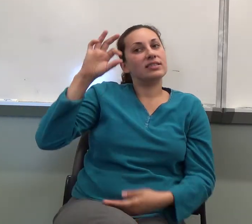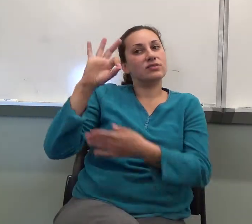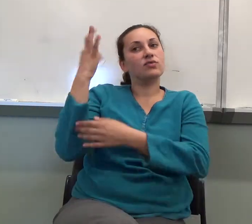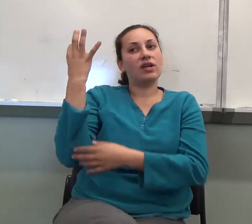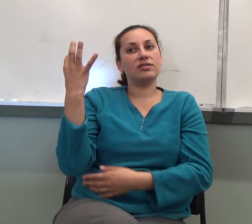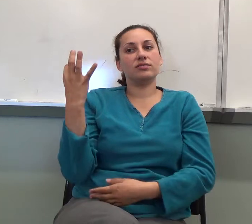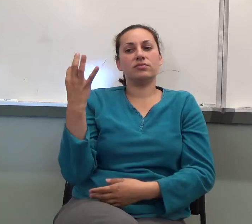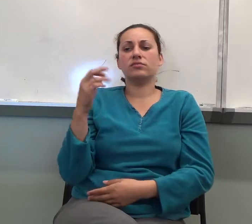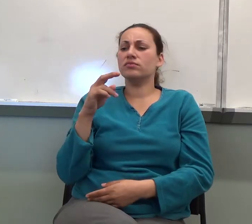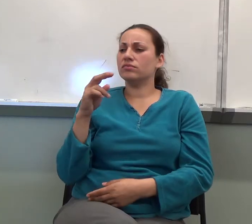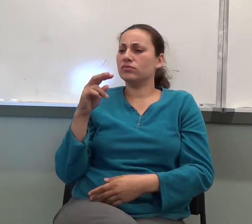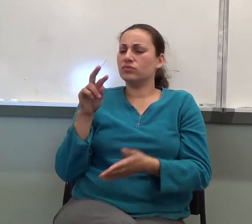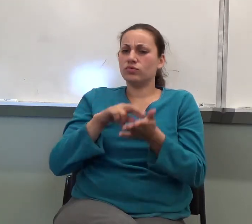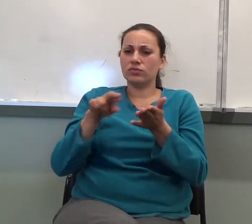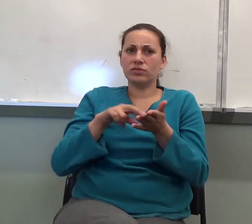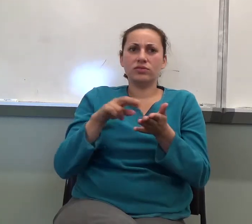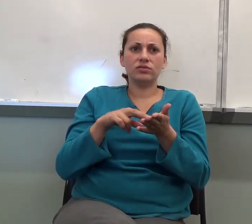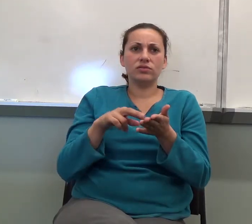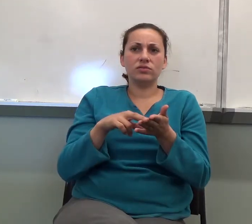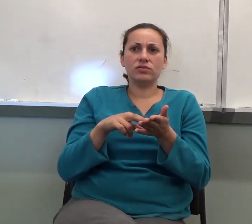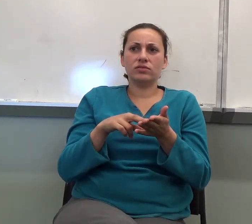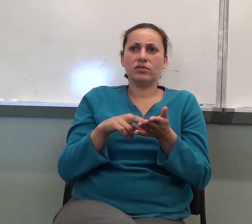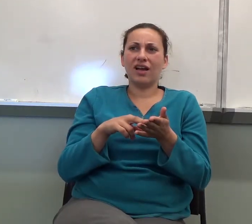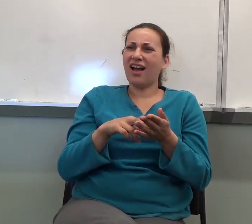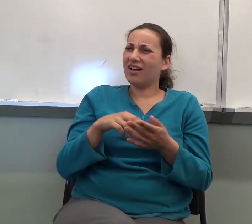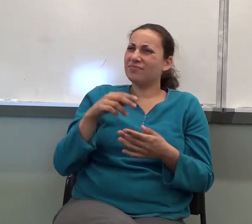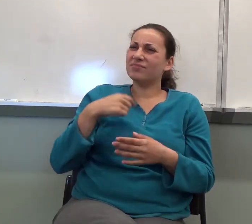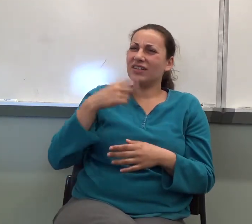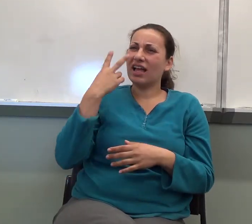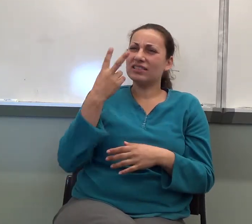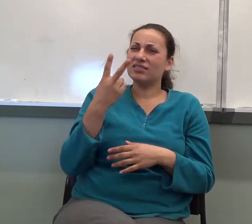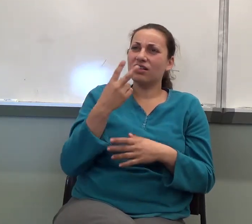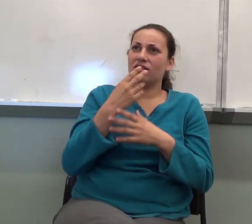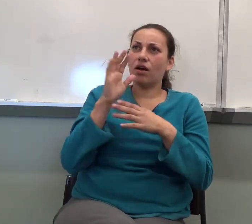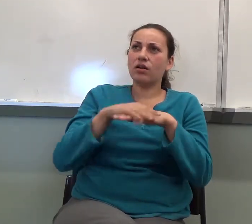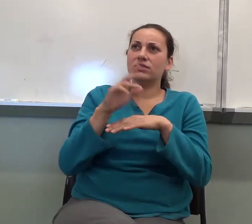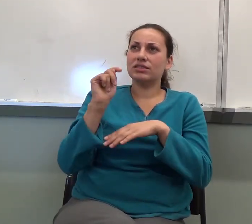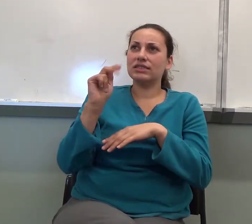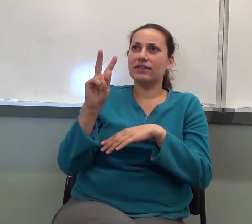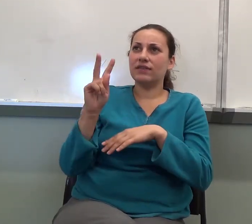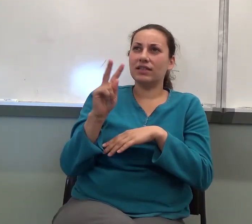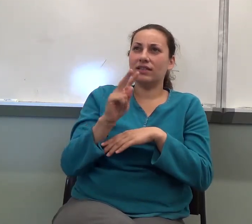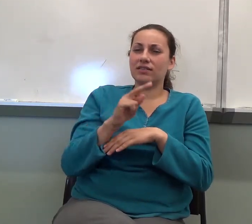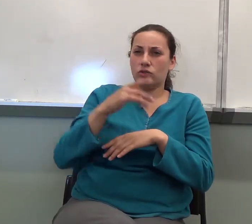true? Anyone who does not have a scientific, buy one before tomorrow. And